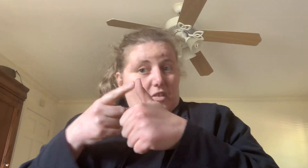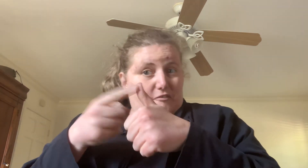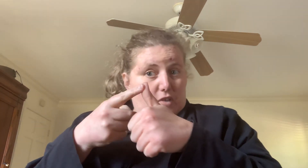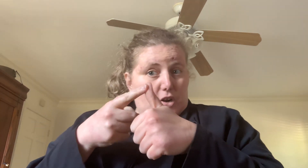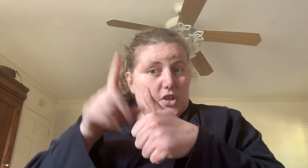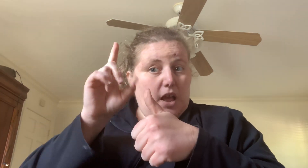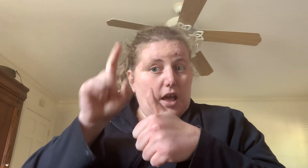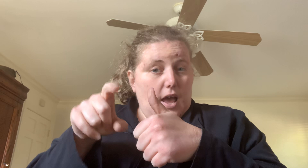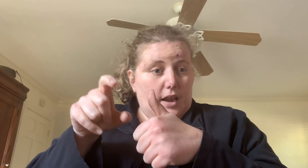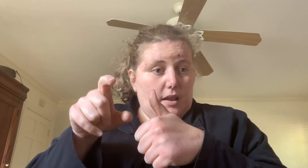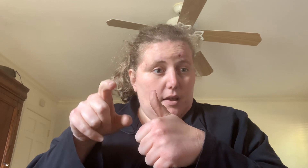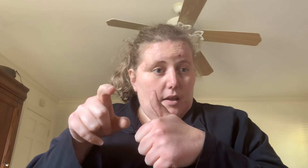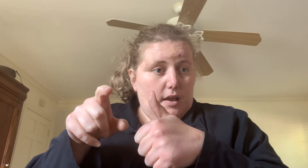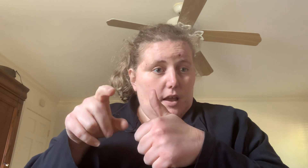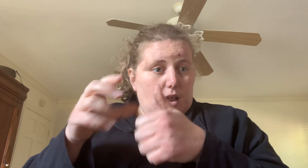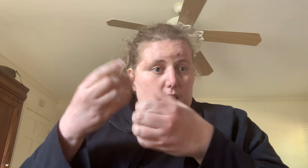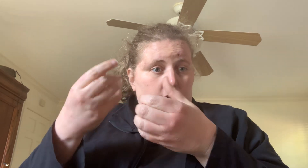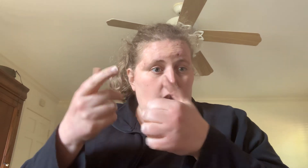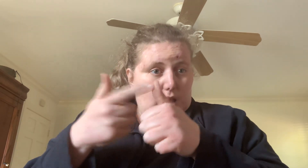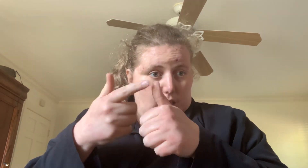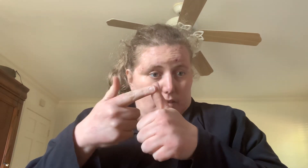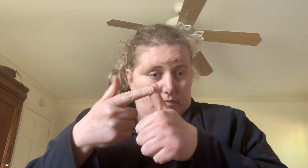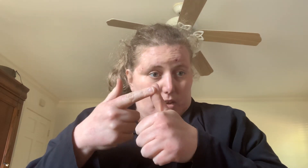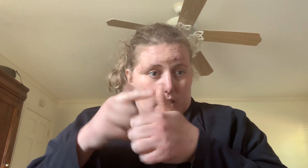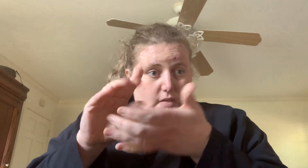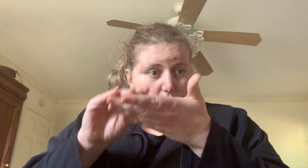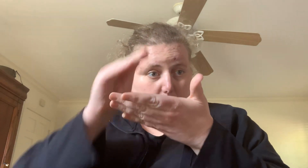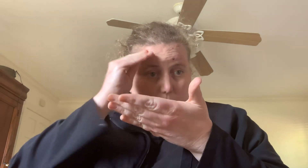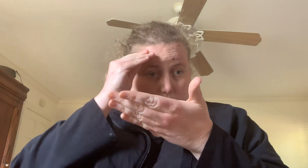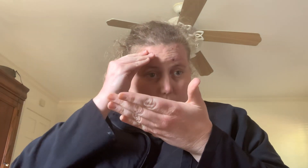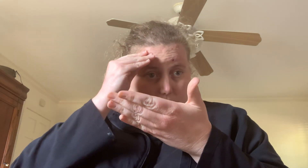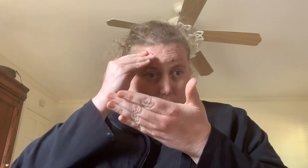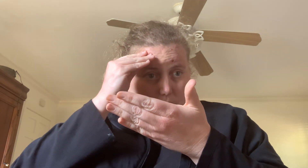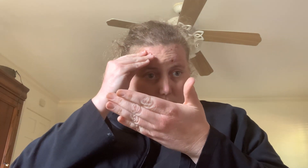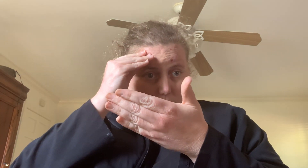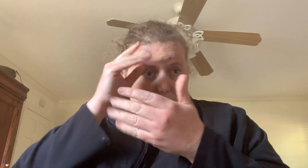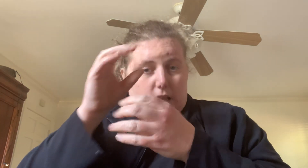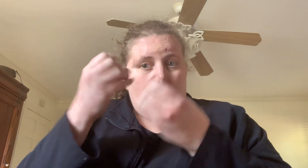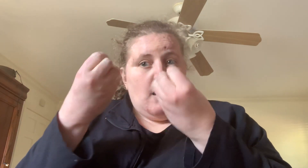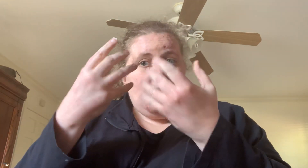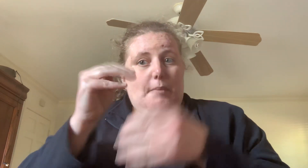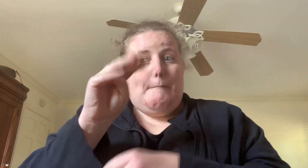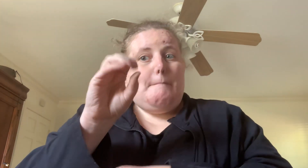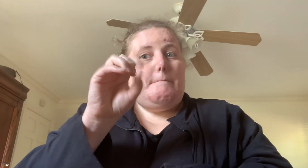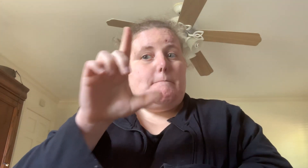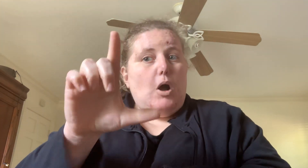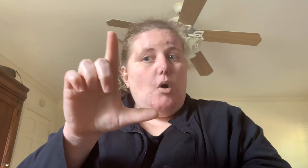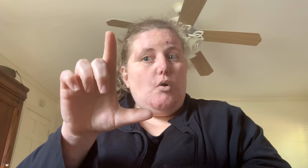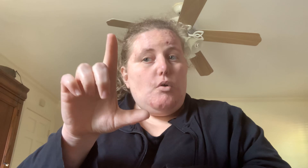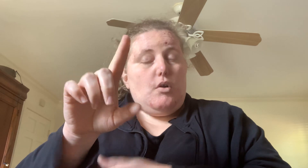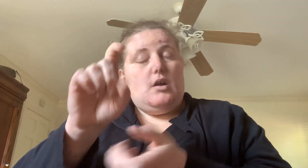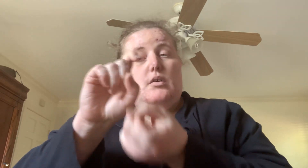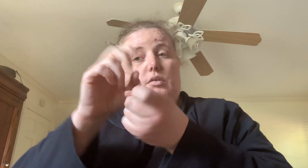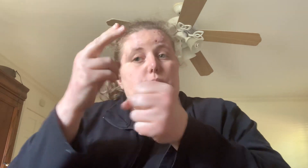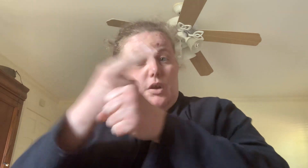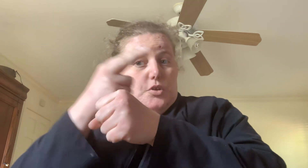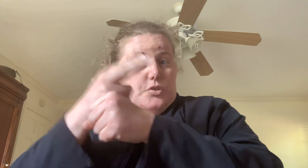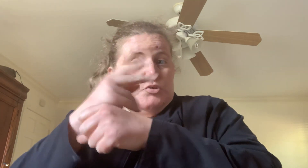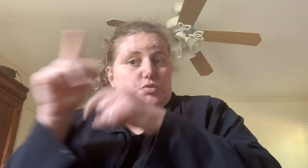2.5 moles of magnesium. So then we use our normal calculation of mole to mole where we multiply times our ratio to get